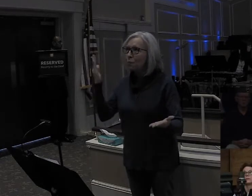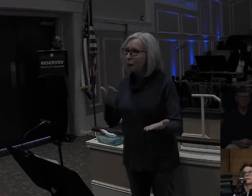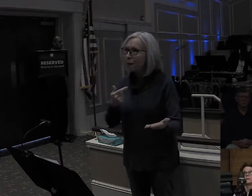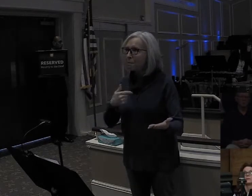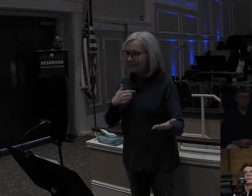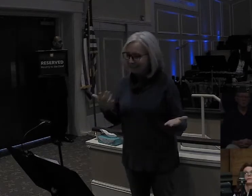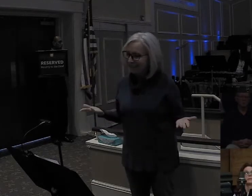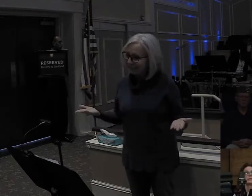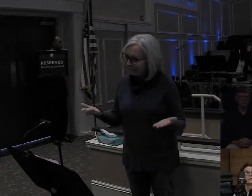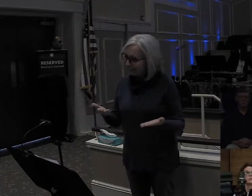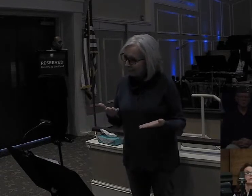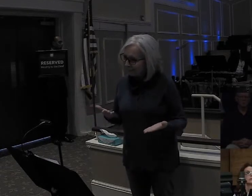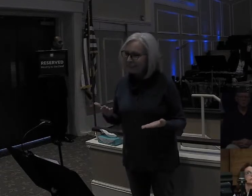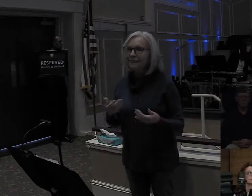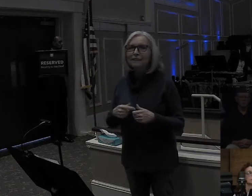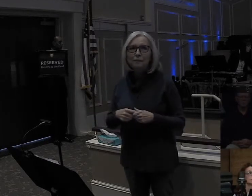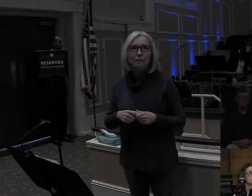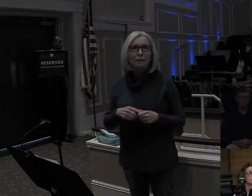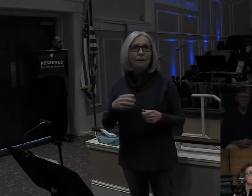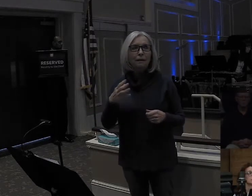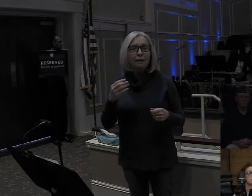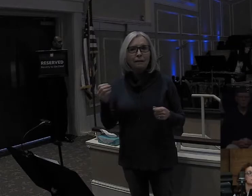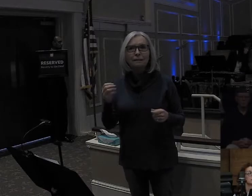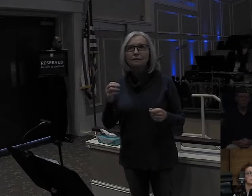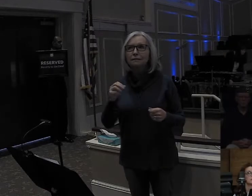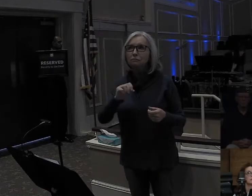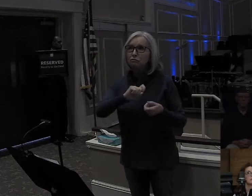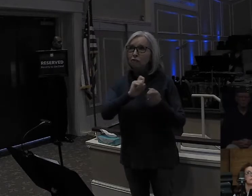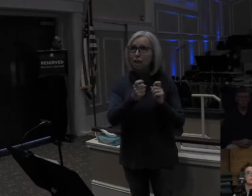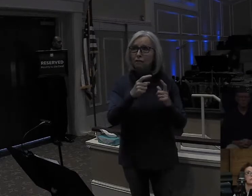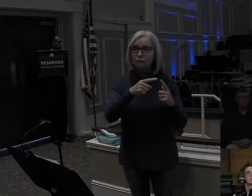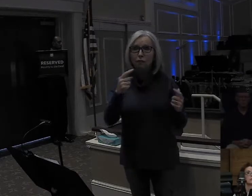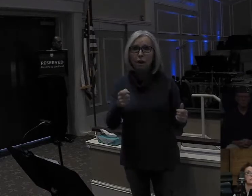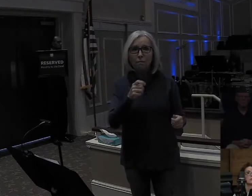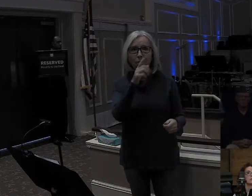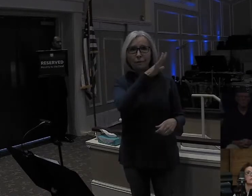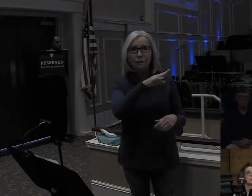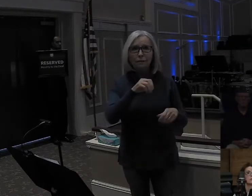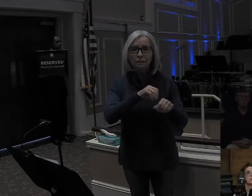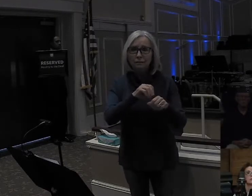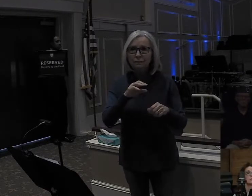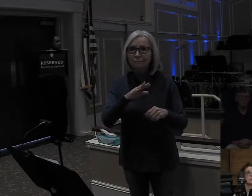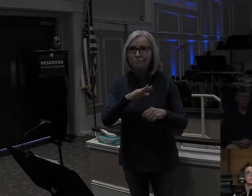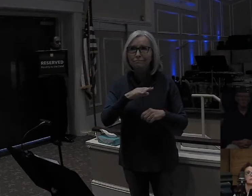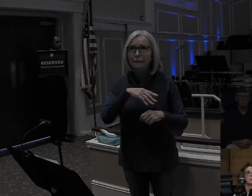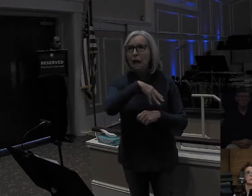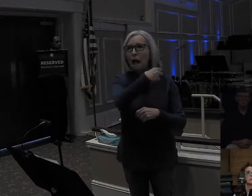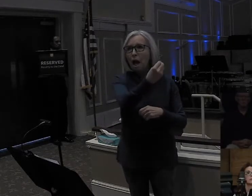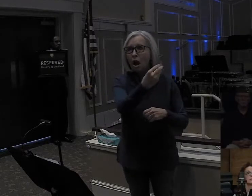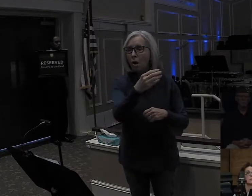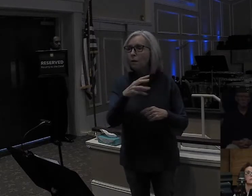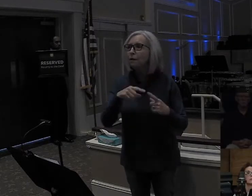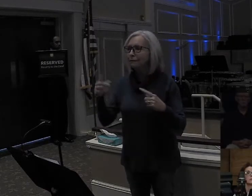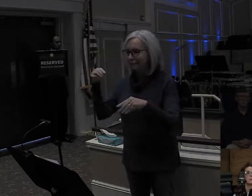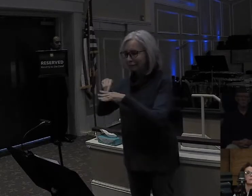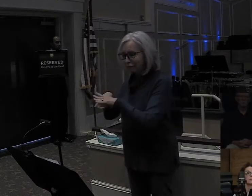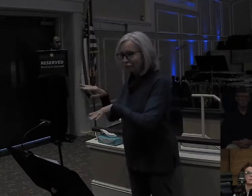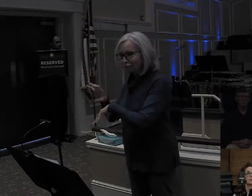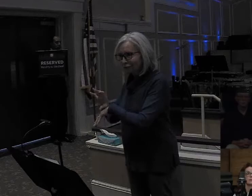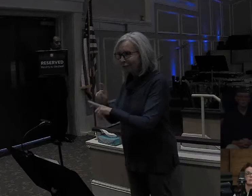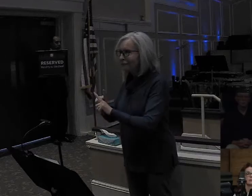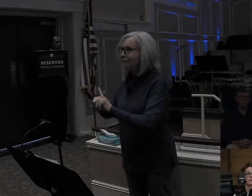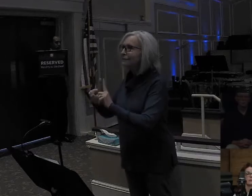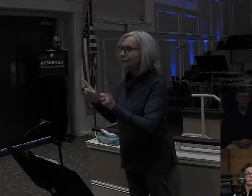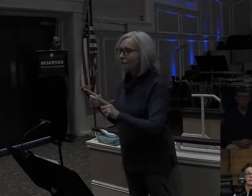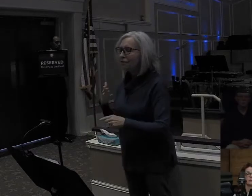felt so welcome, and especially transitioning off the field. It's just been a huge blessing to me. So I just want to tell you guys what a special thing we have